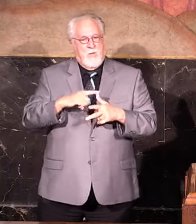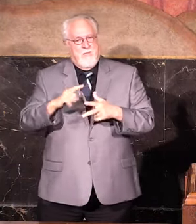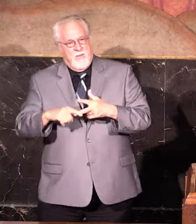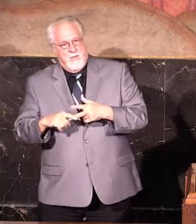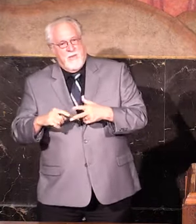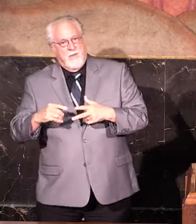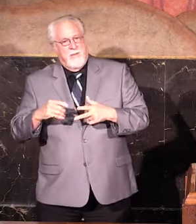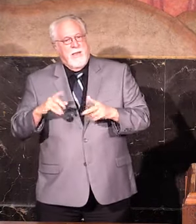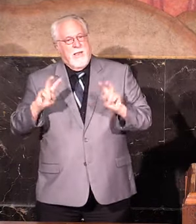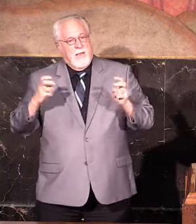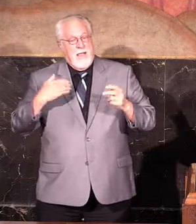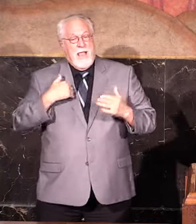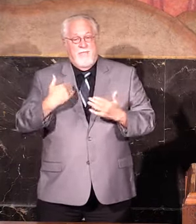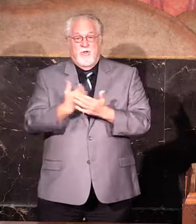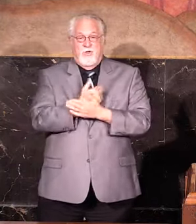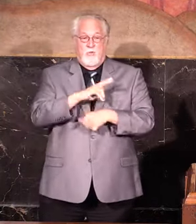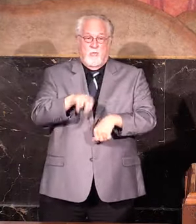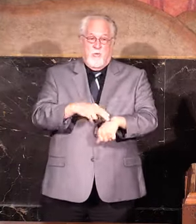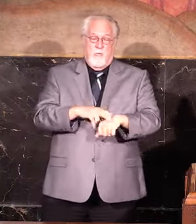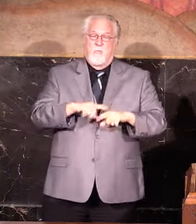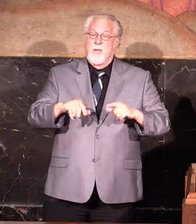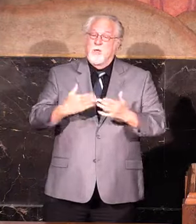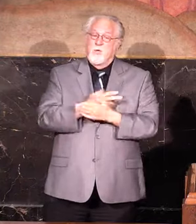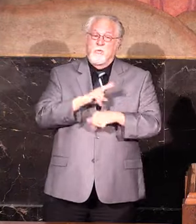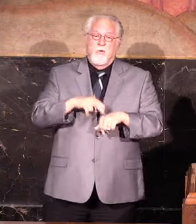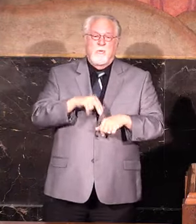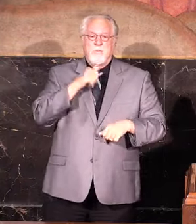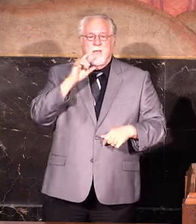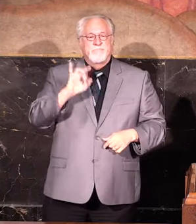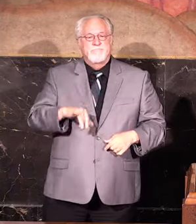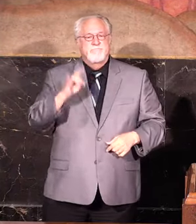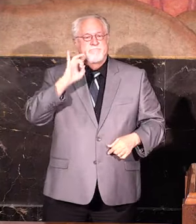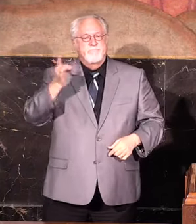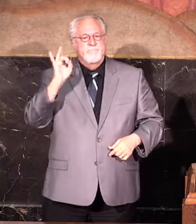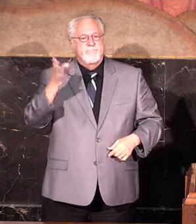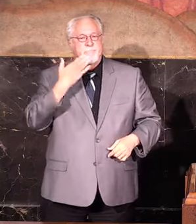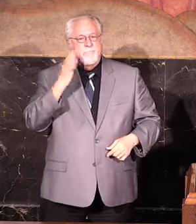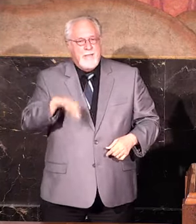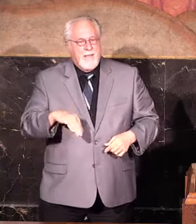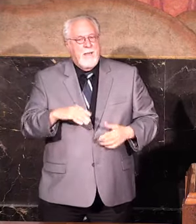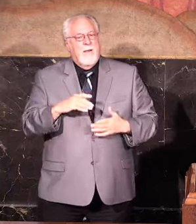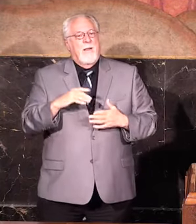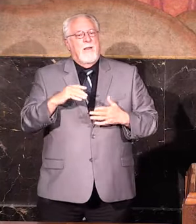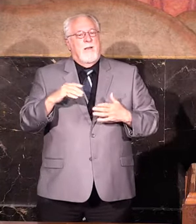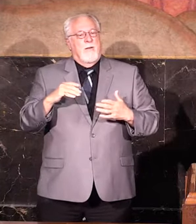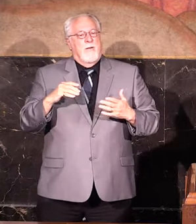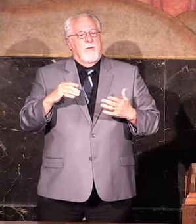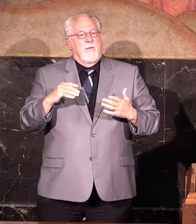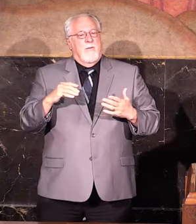new normal. But the new normal isn't so bad in light of what the